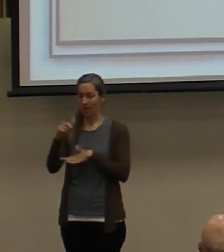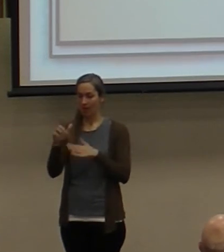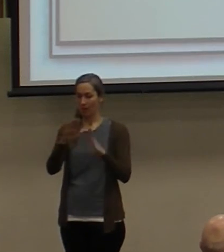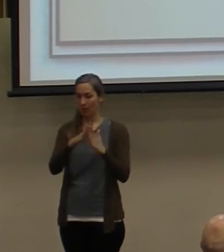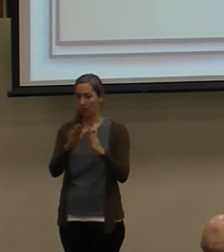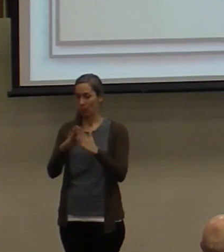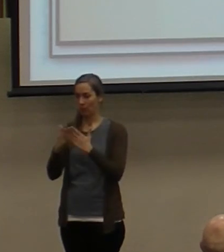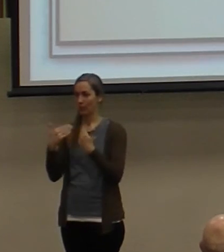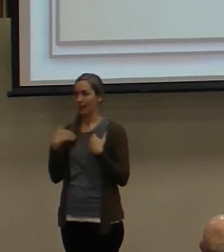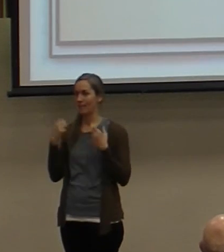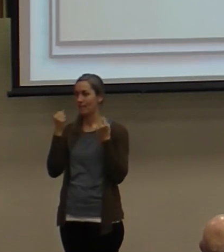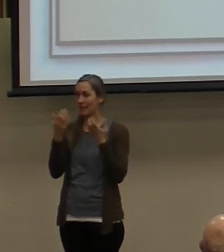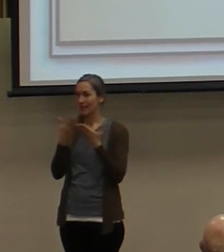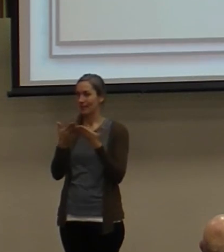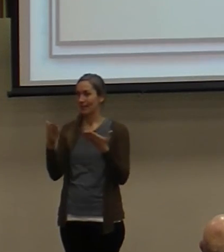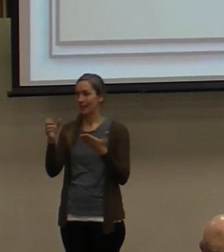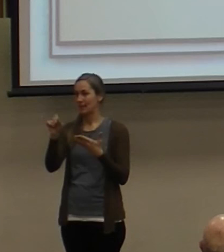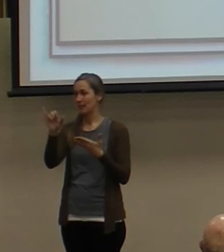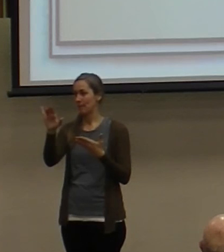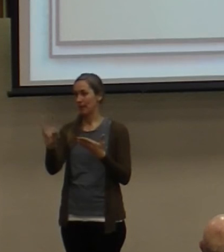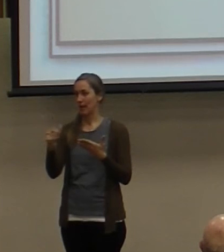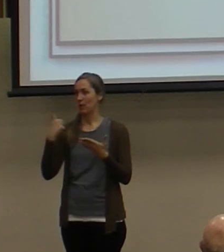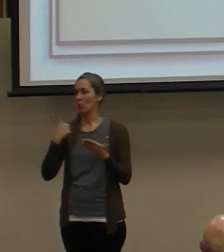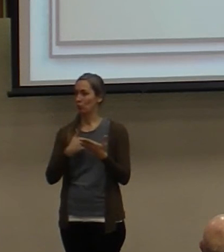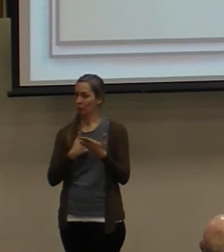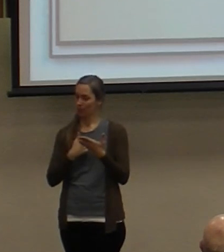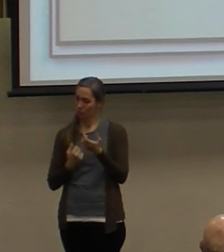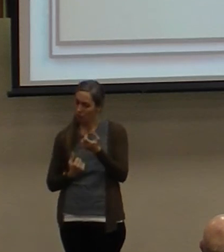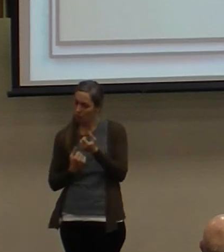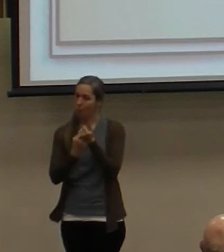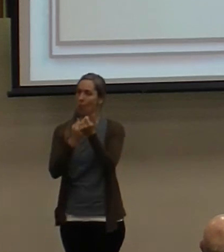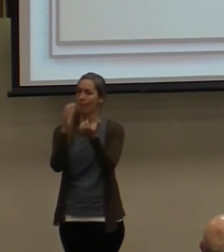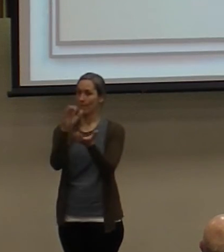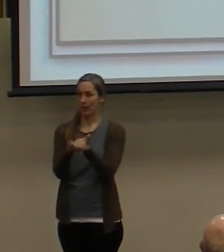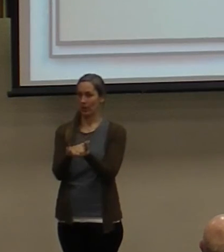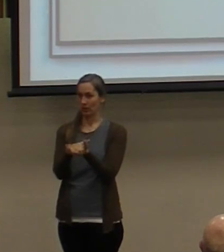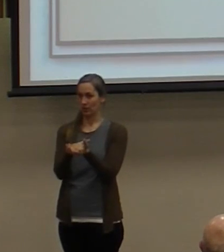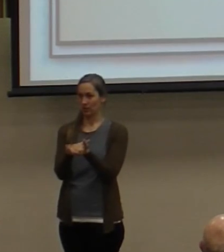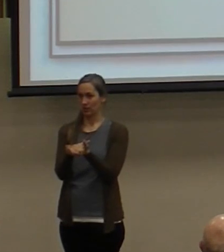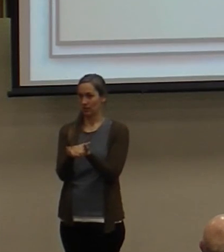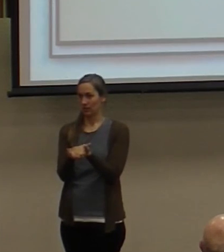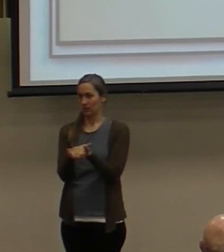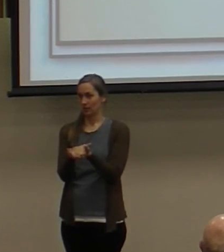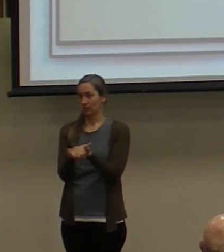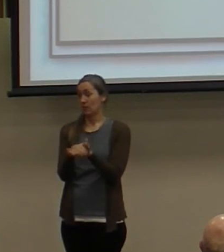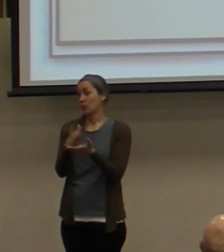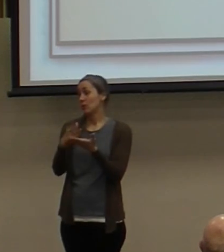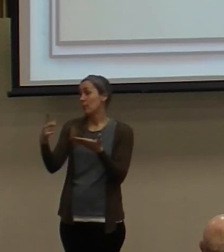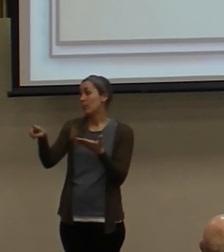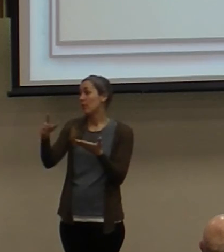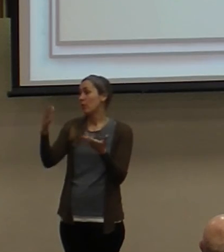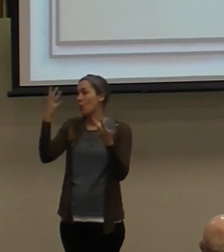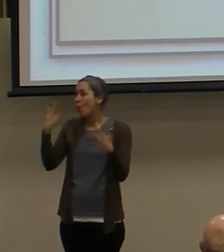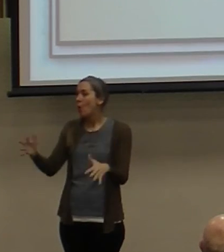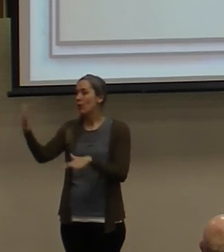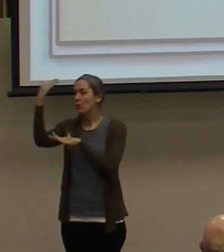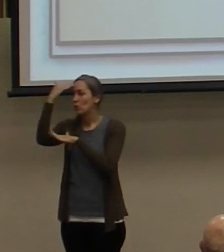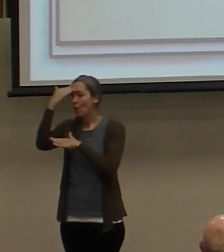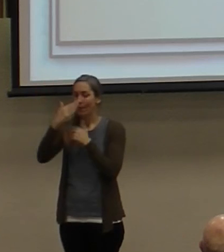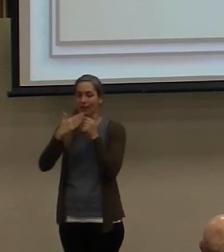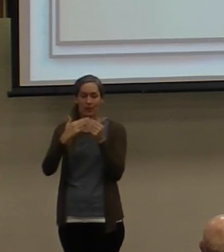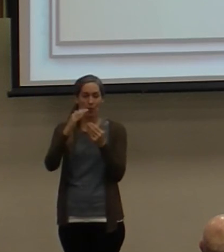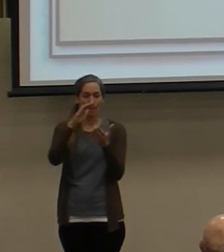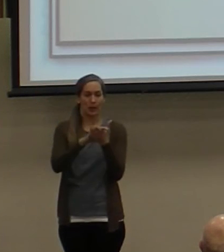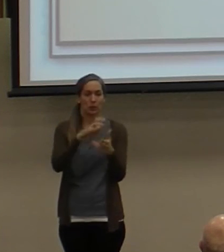things. At SIBI, we believe in marriage. And some of you know for a fact that although marriage